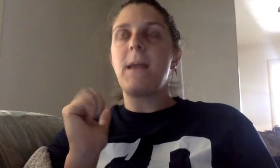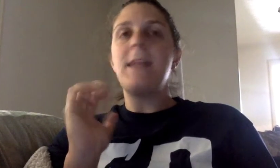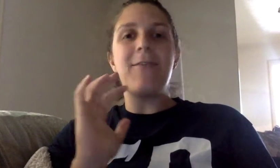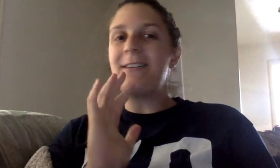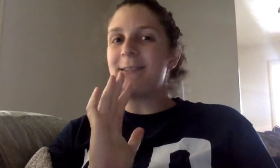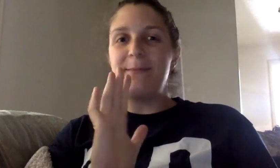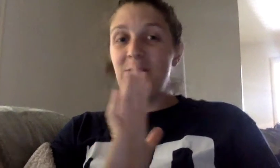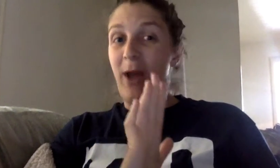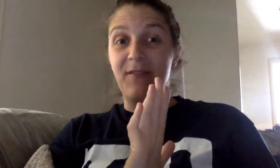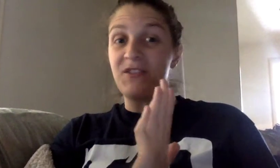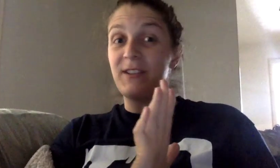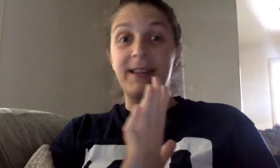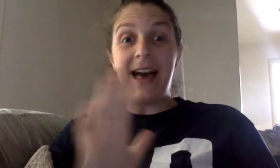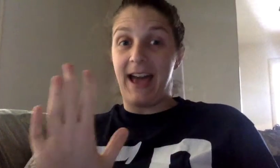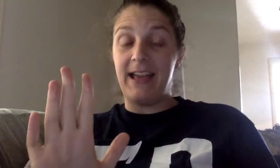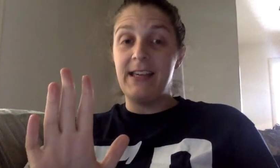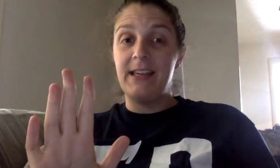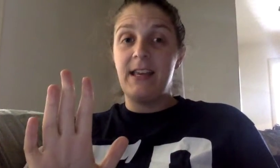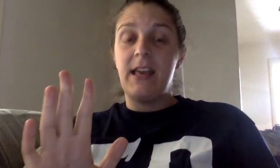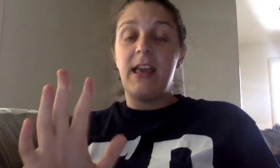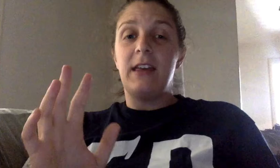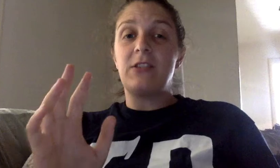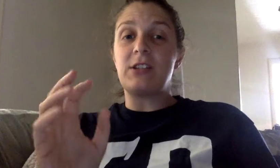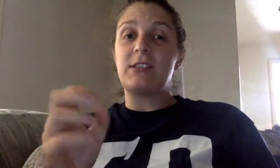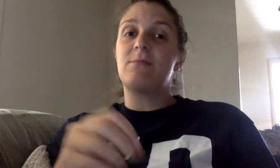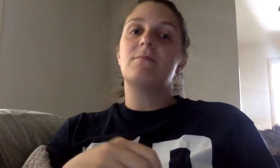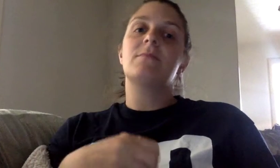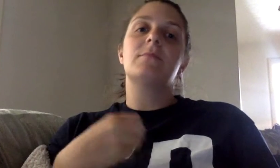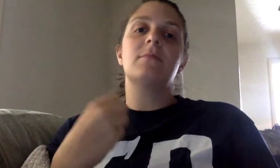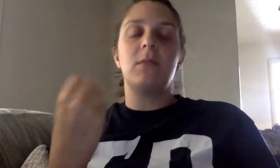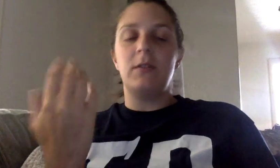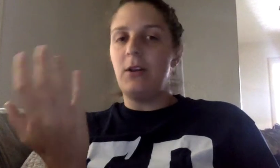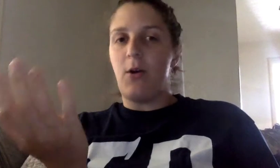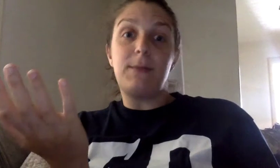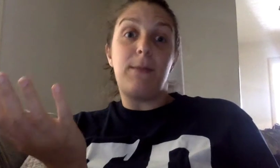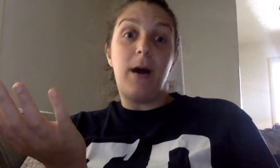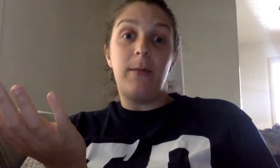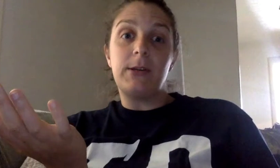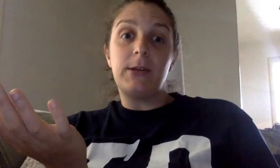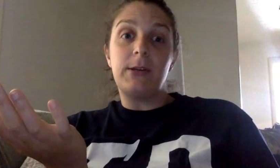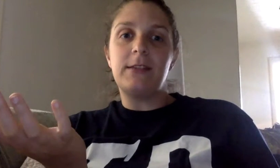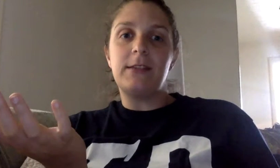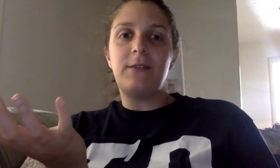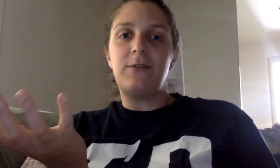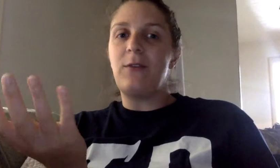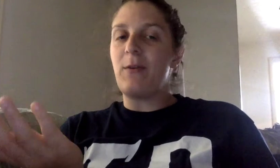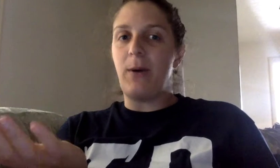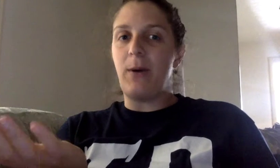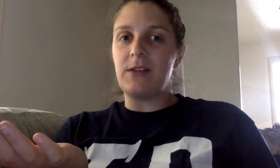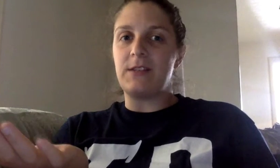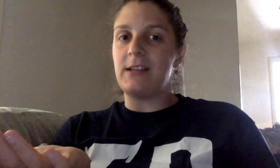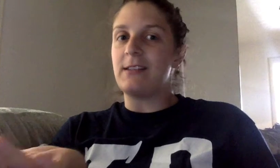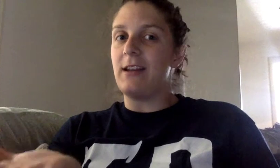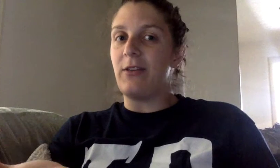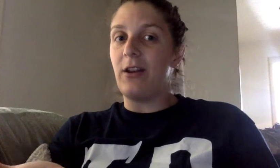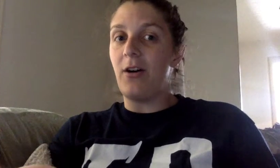Now, that doesn't mean you have to lie. Just, you know, as my mom always says, if you have nothing positive to say, say nothing at all.